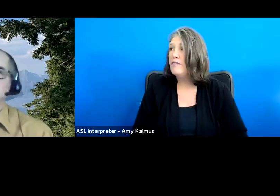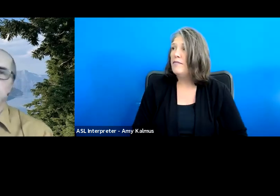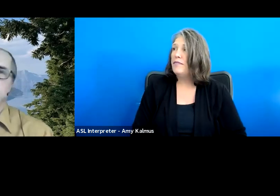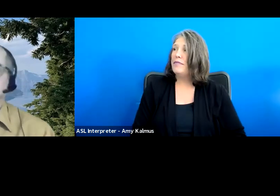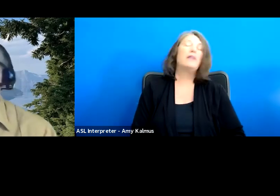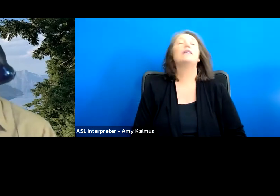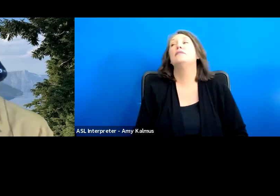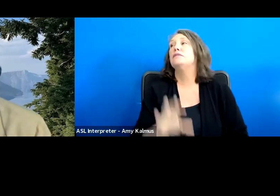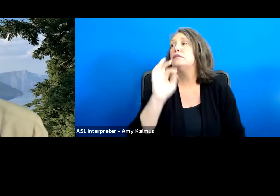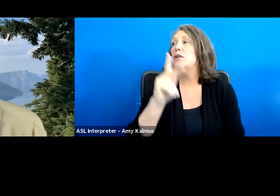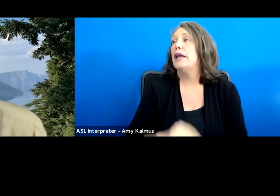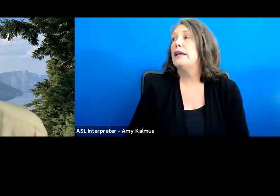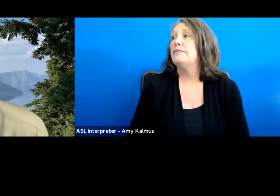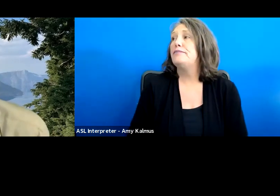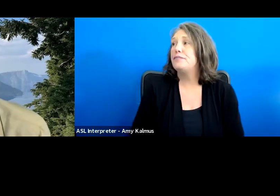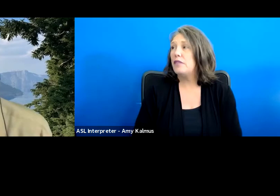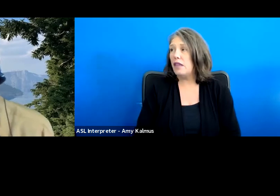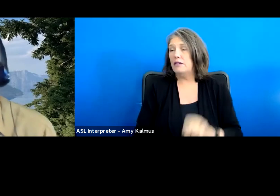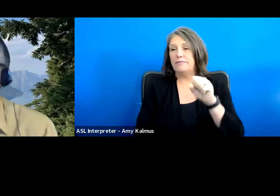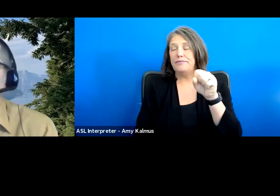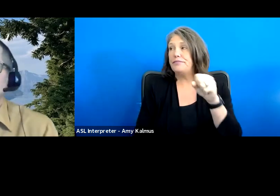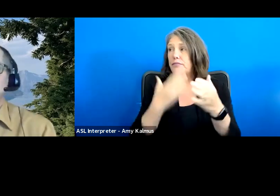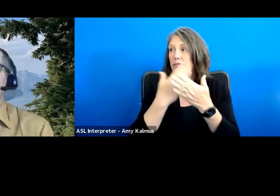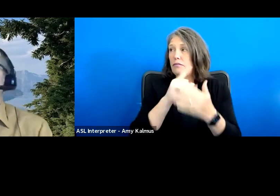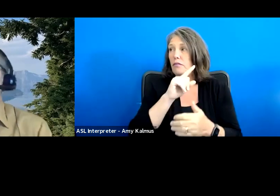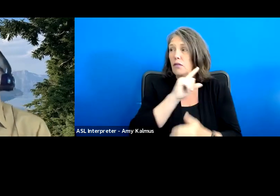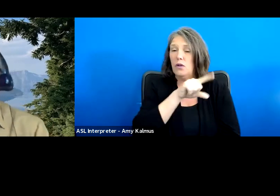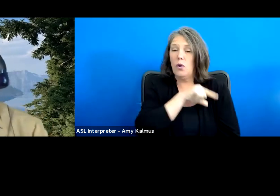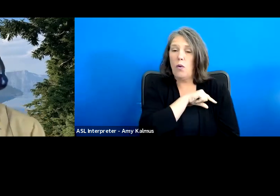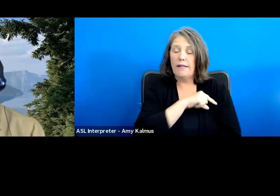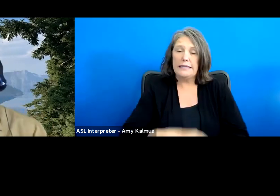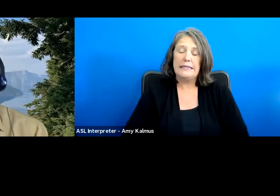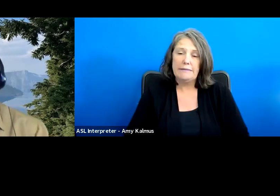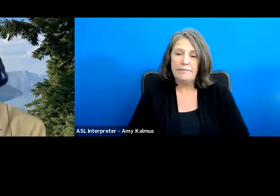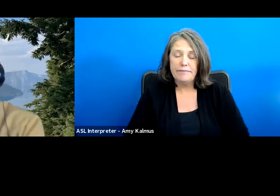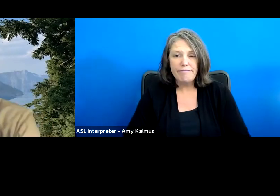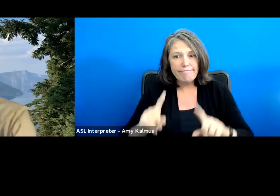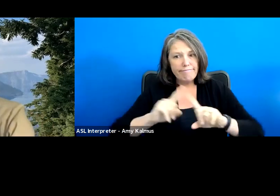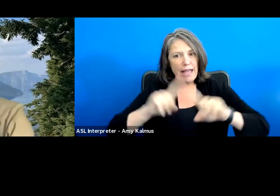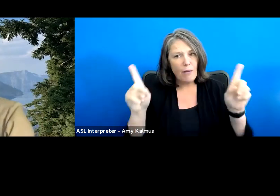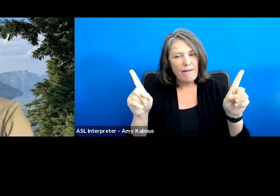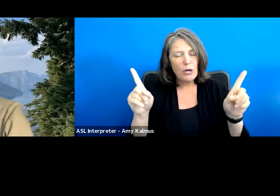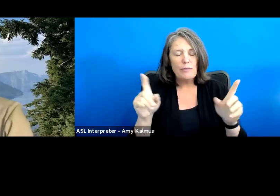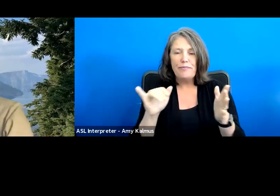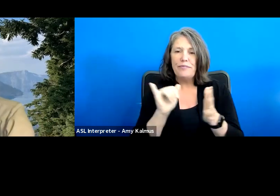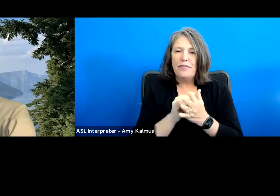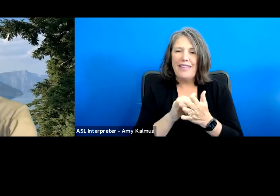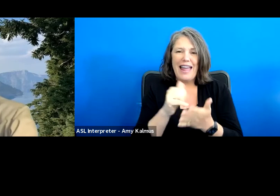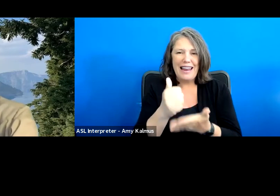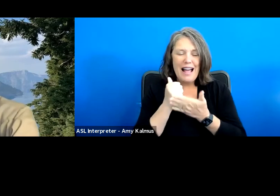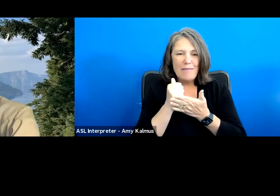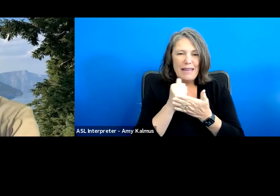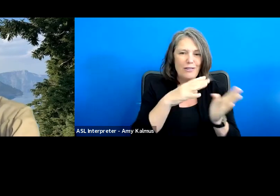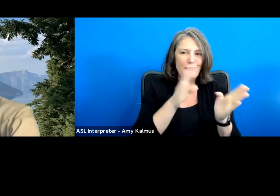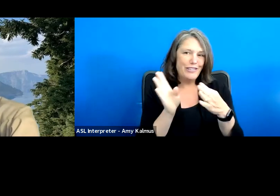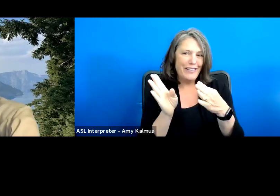Okay, yes, those are also good qualities. However, that just helped me like shift